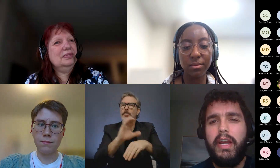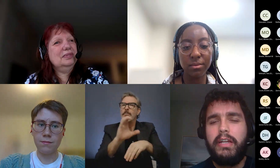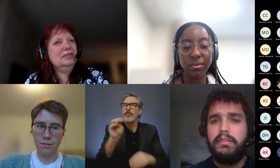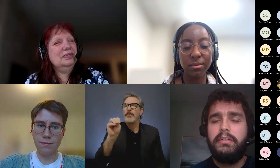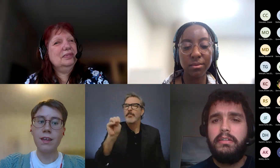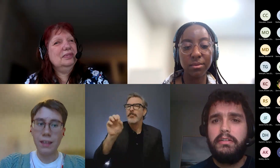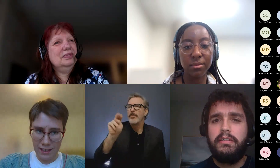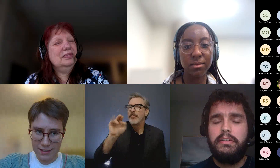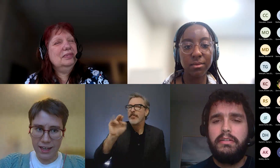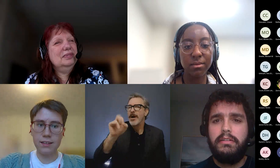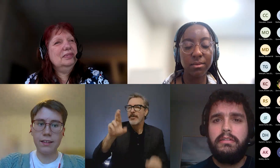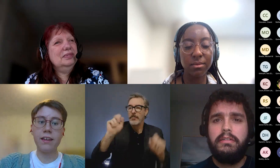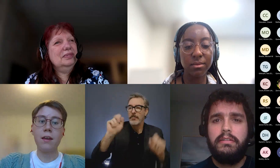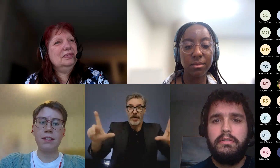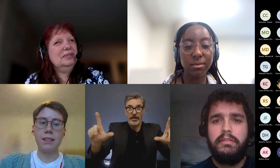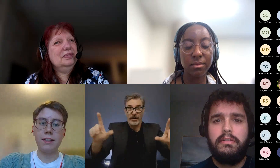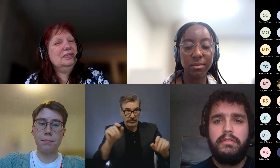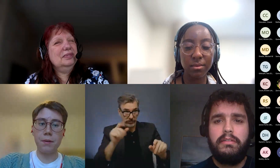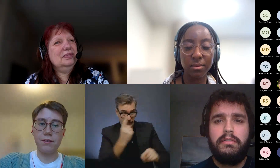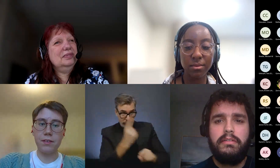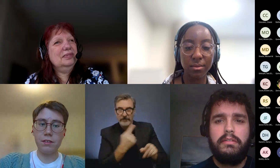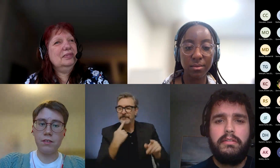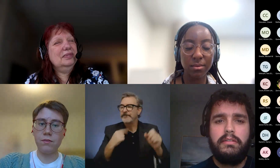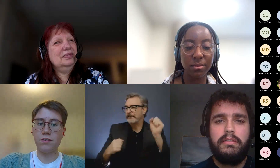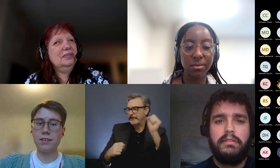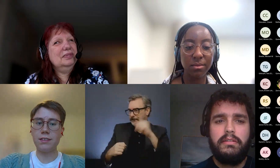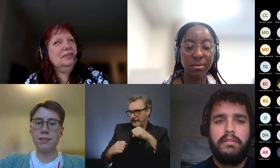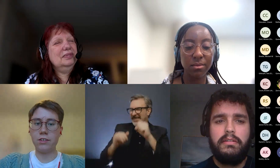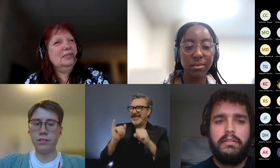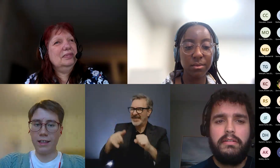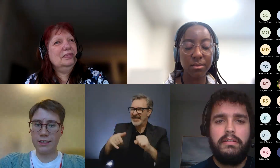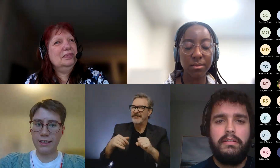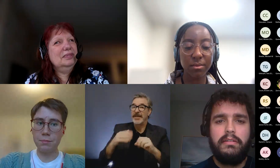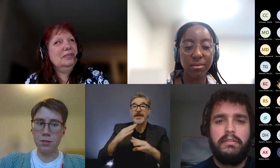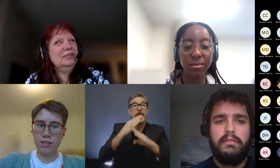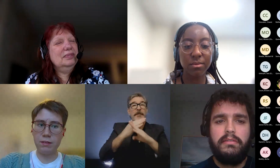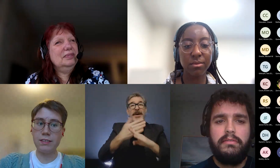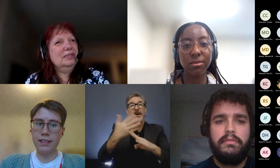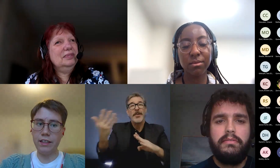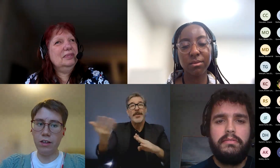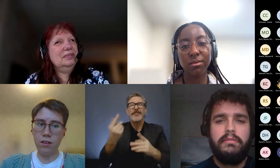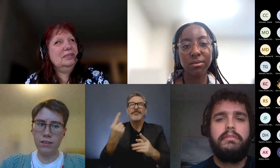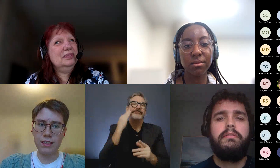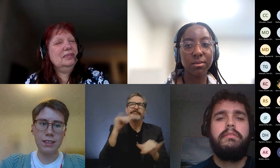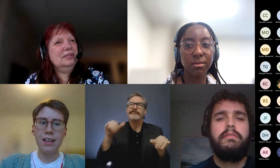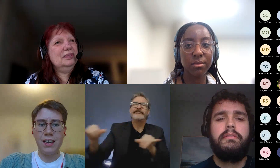office, correct? Exactly. My second barrier involves the standard desktop